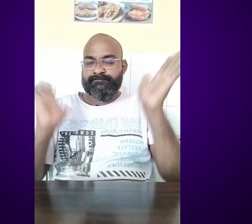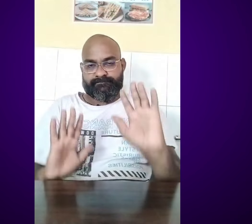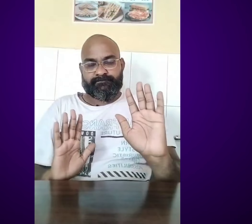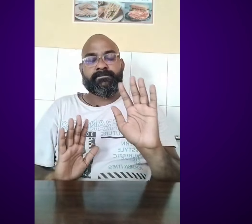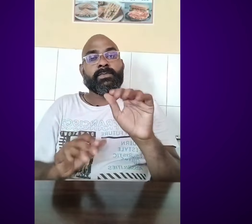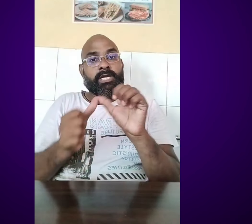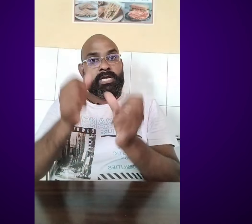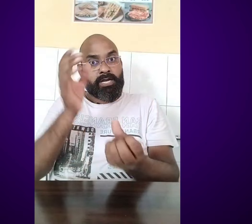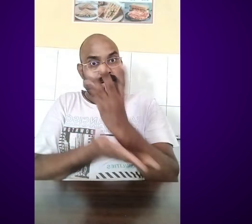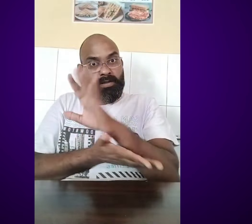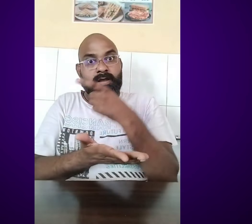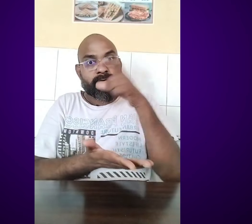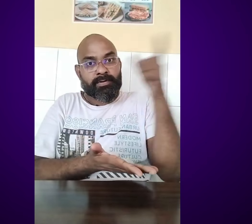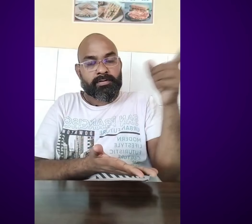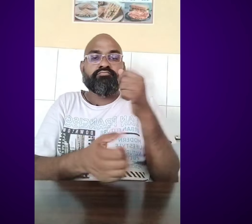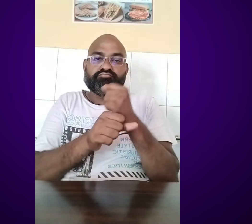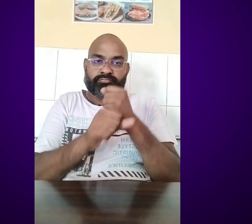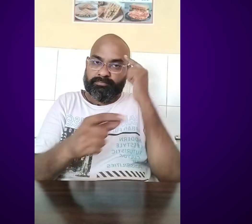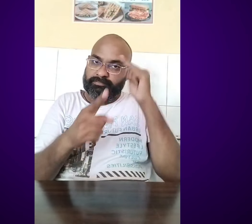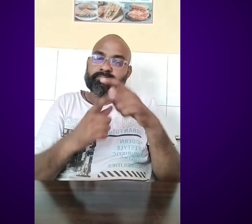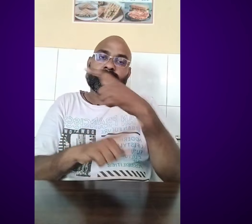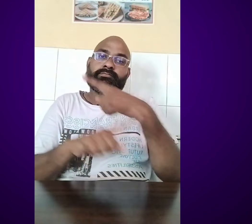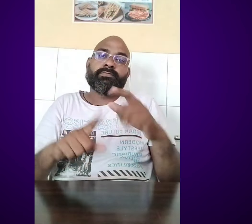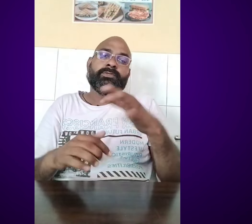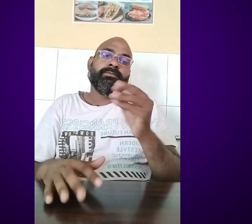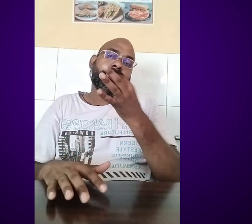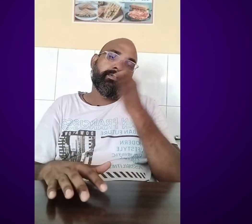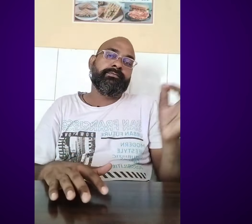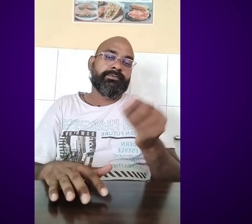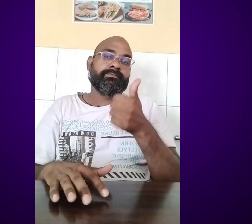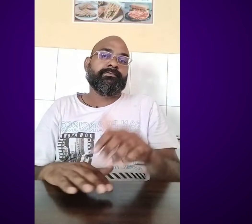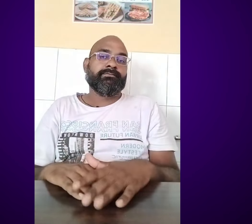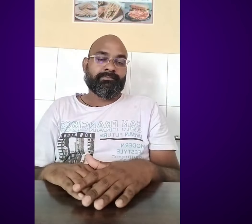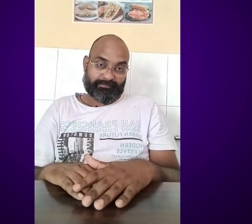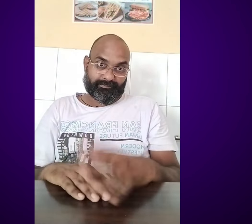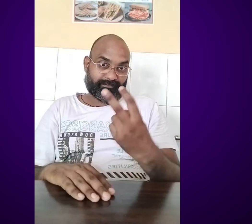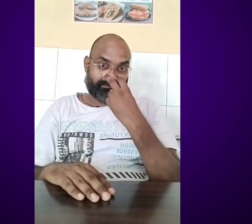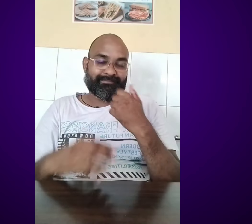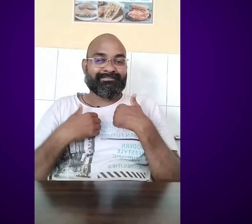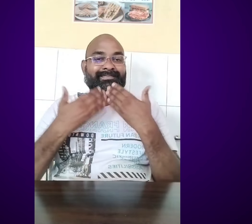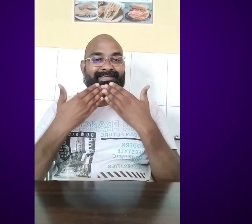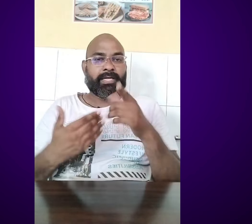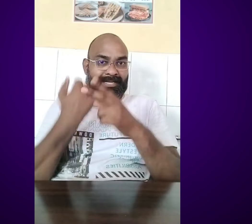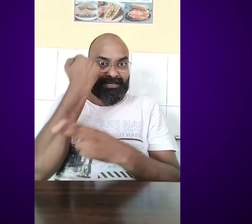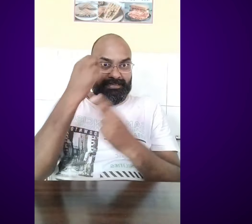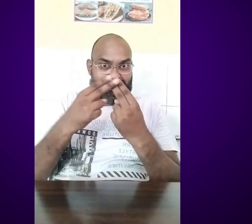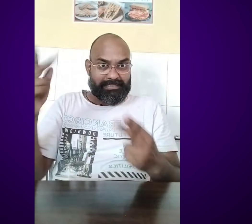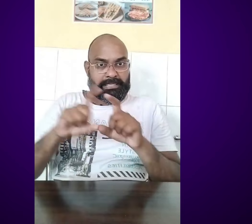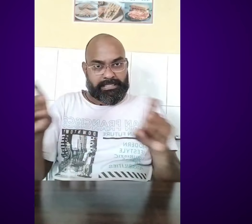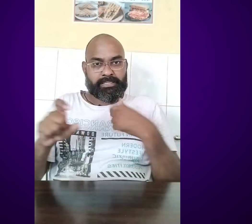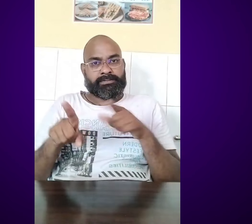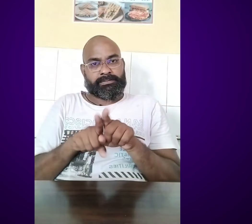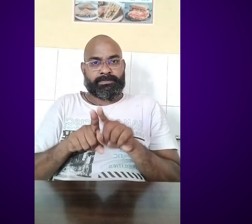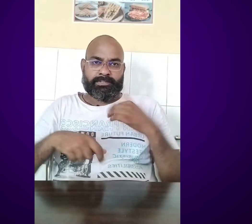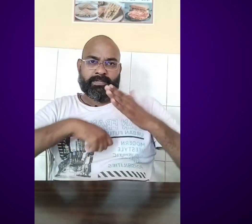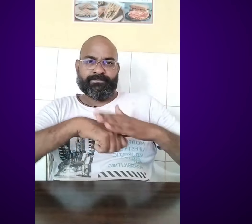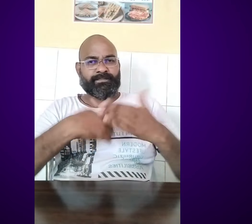government. It's crucial to consult with relevant authorities or official websites for accurate and up-to-date information. A